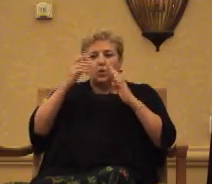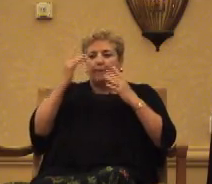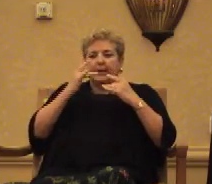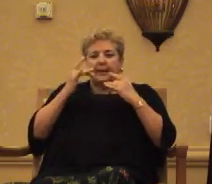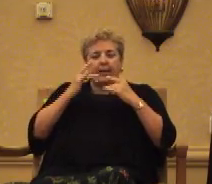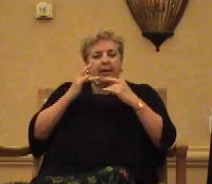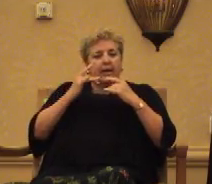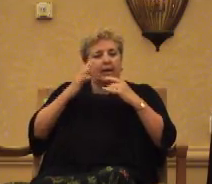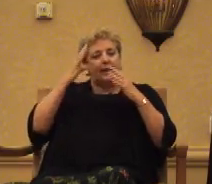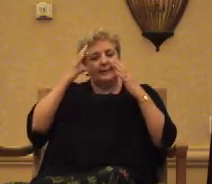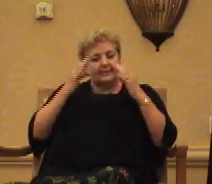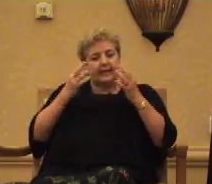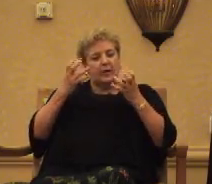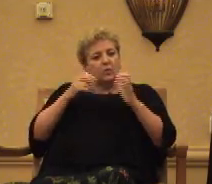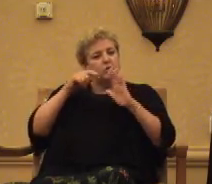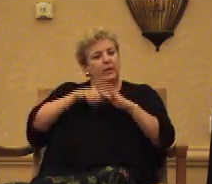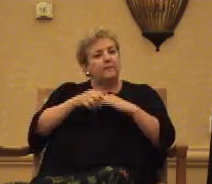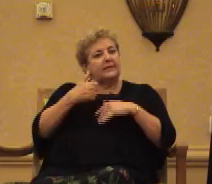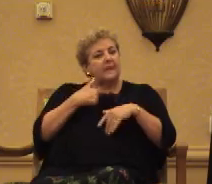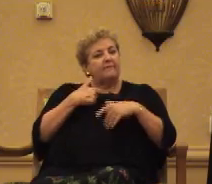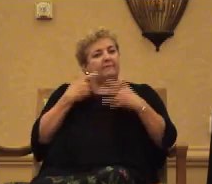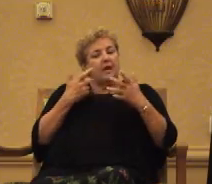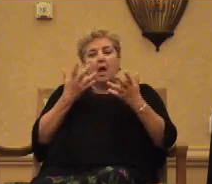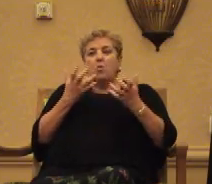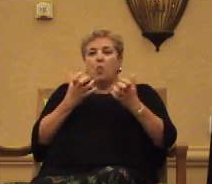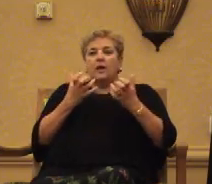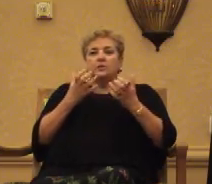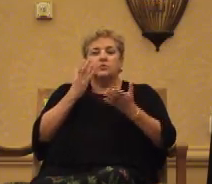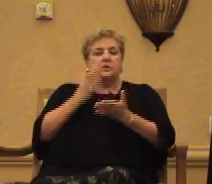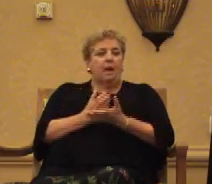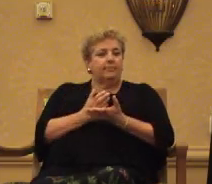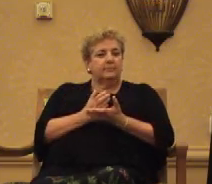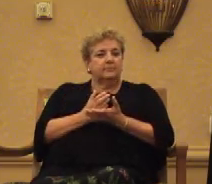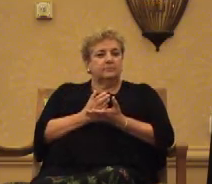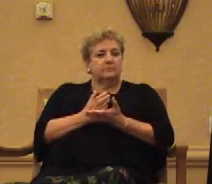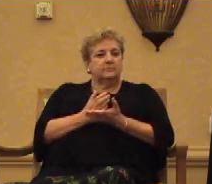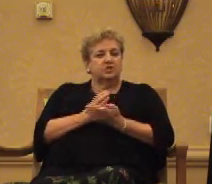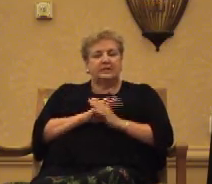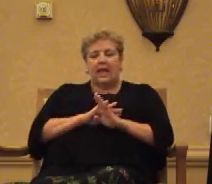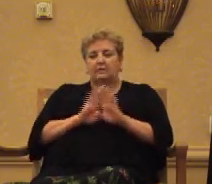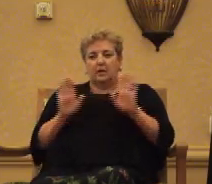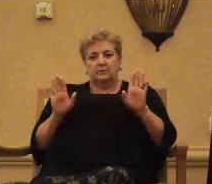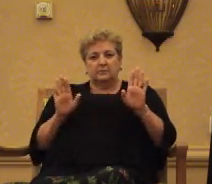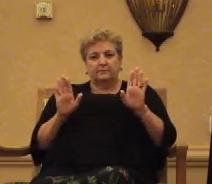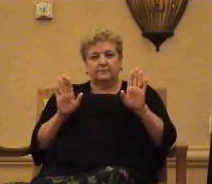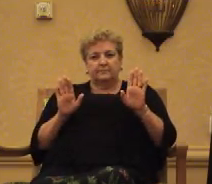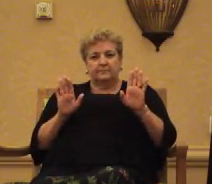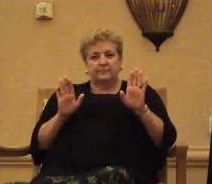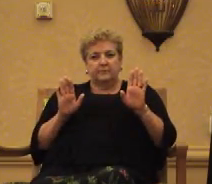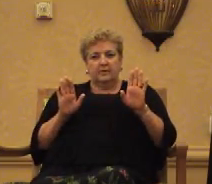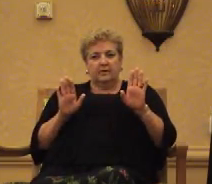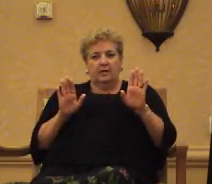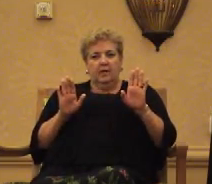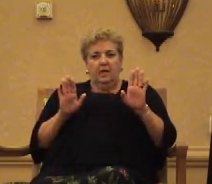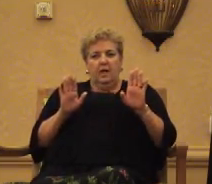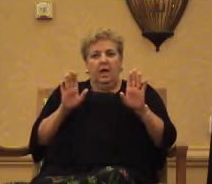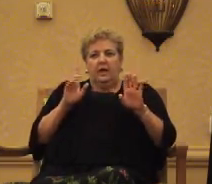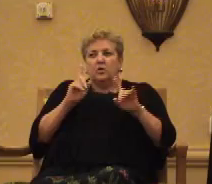kill myself. And I just wanted out, I just wanted to make this stop. I was in a trap, I couldn't spring. Drinking was